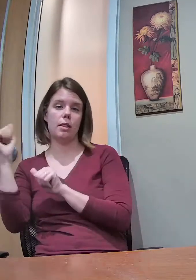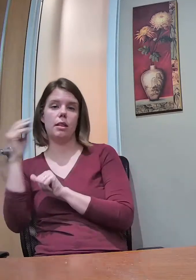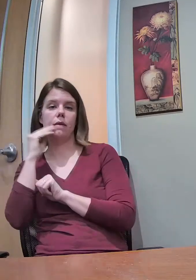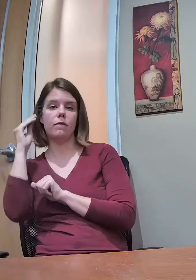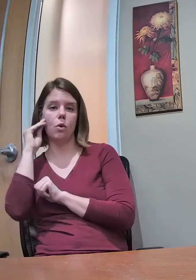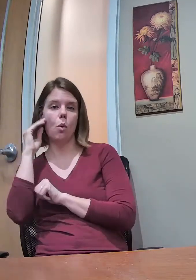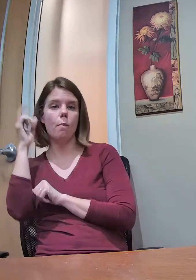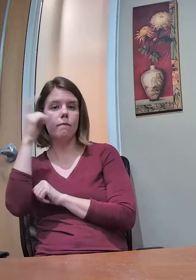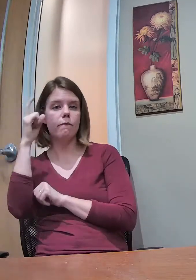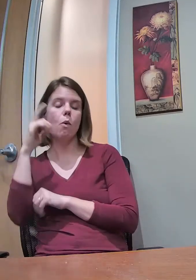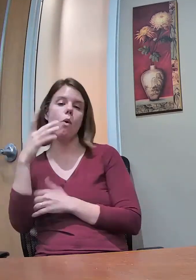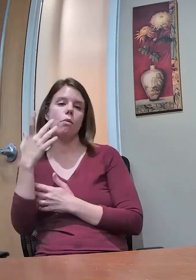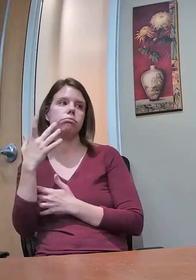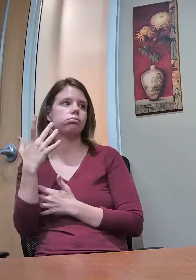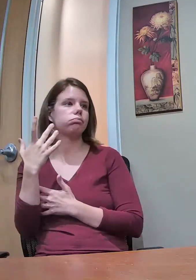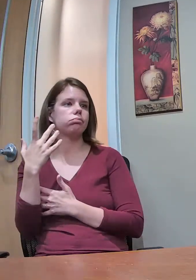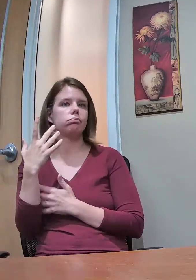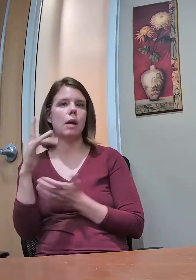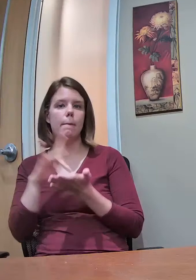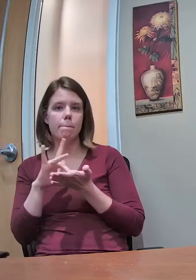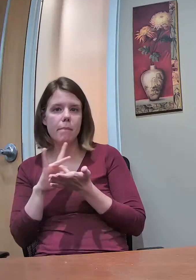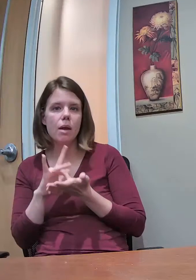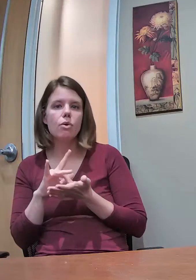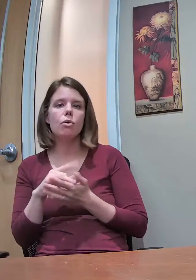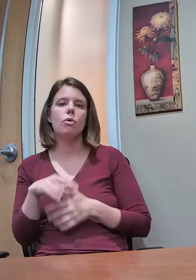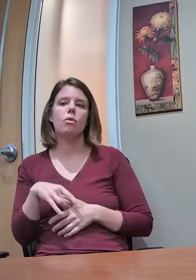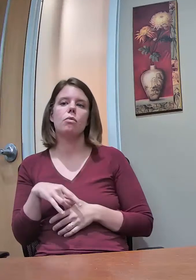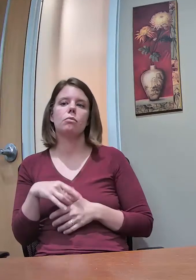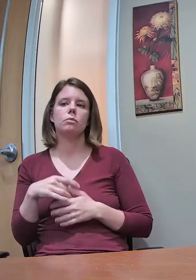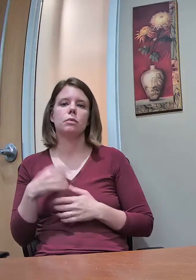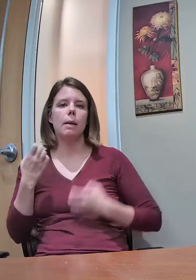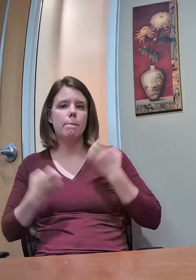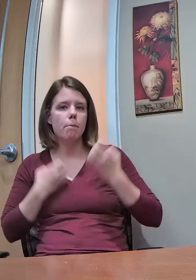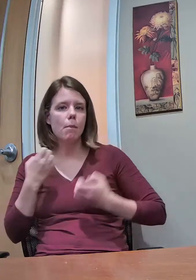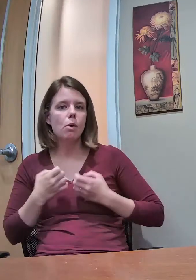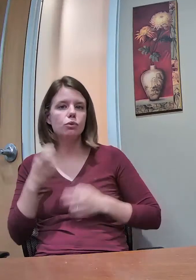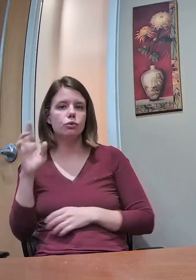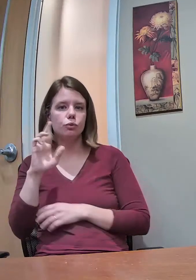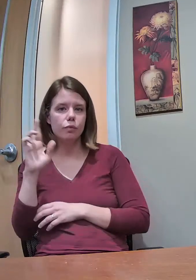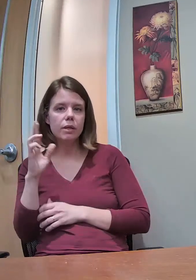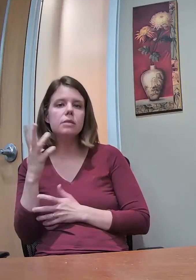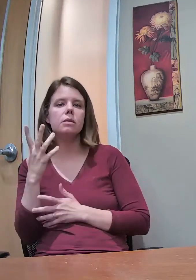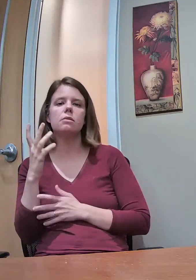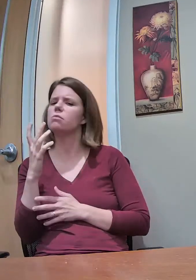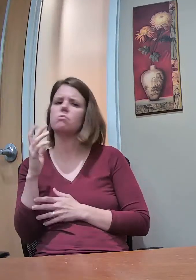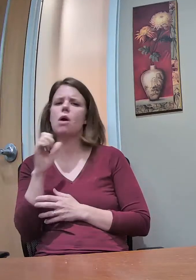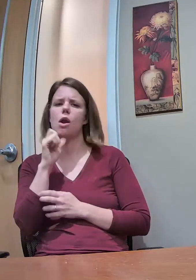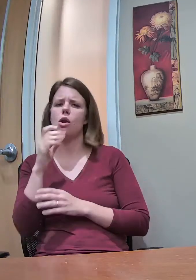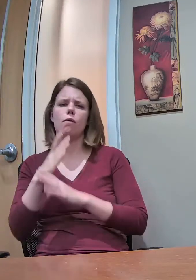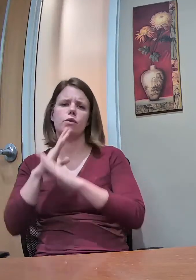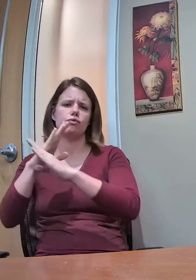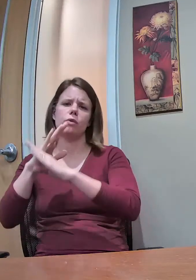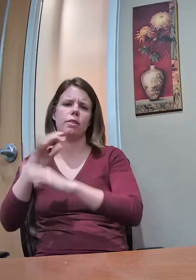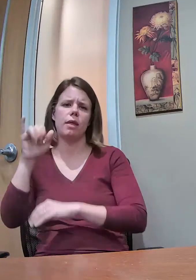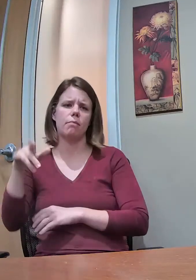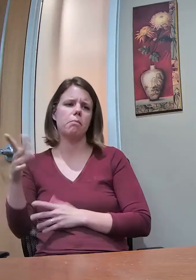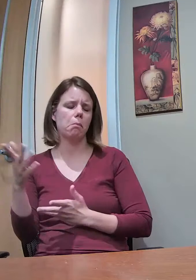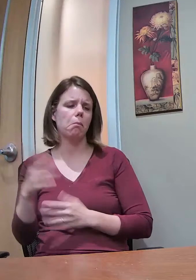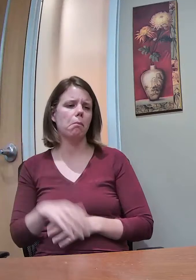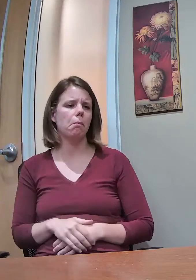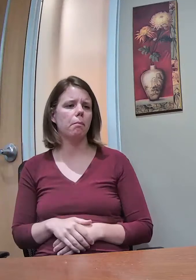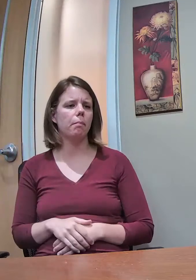time. That also includes residents that are in isolation, droplet and contact